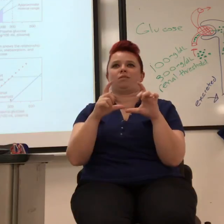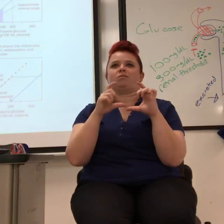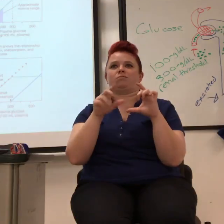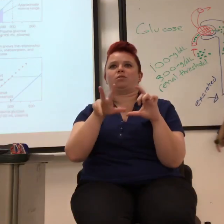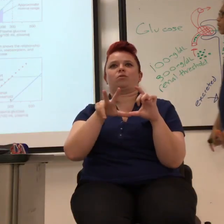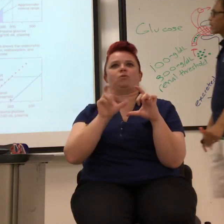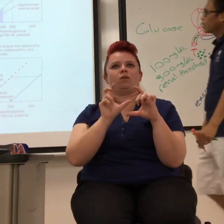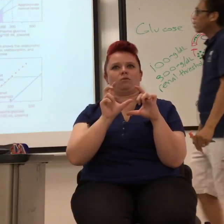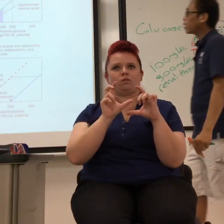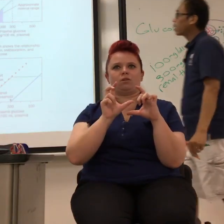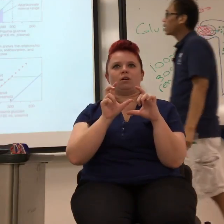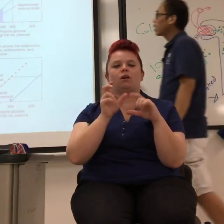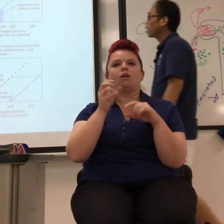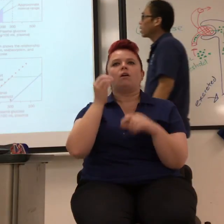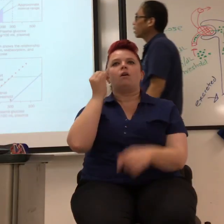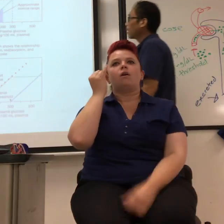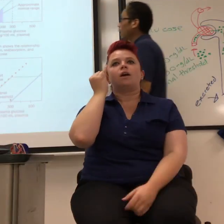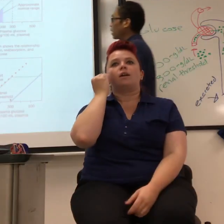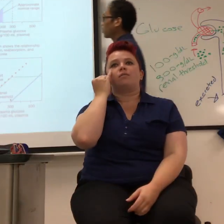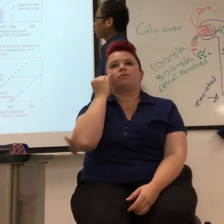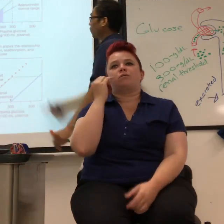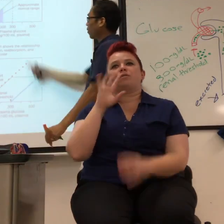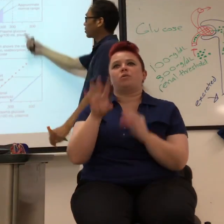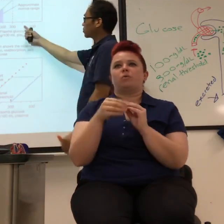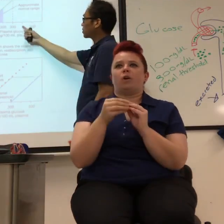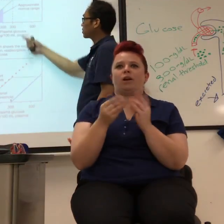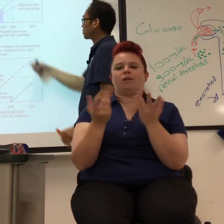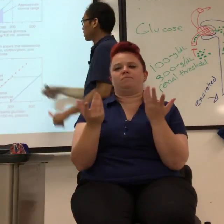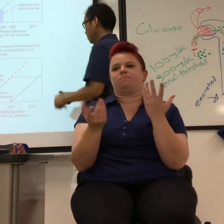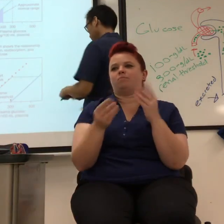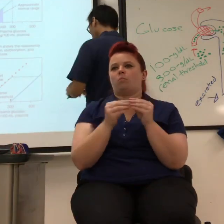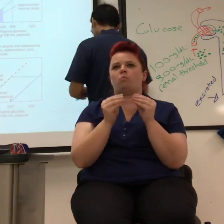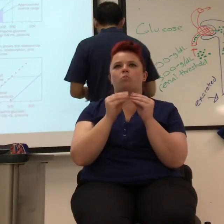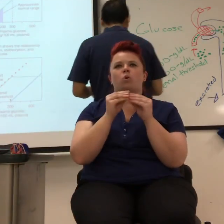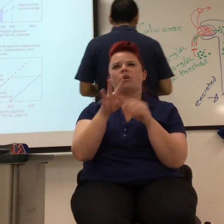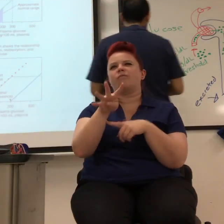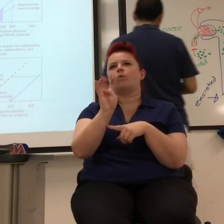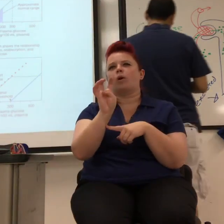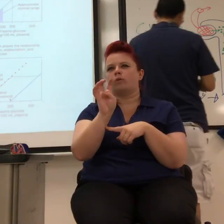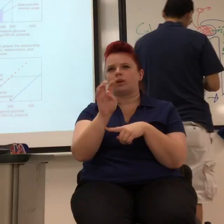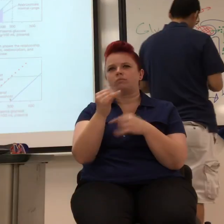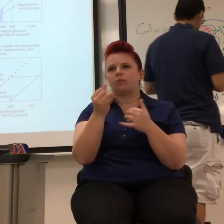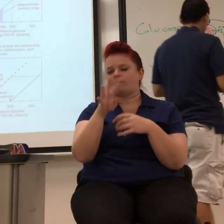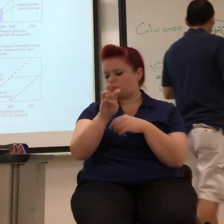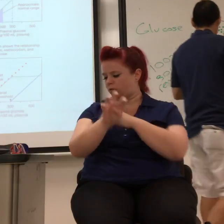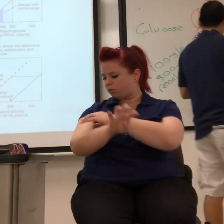if you go one more, I don't know, go 400.